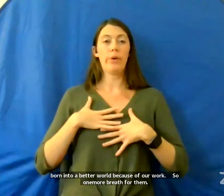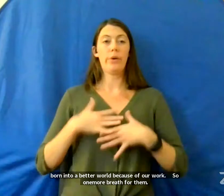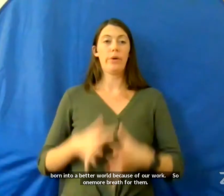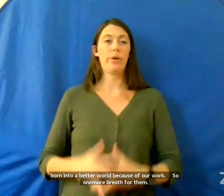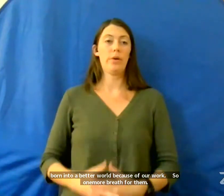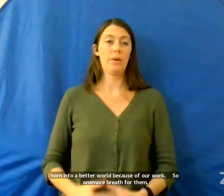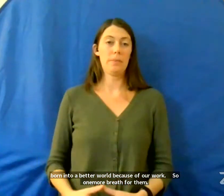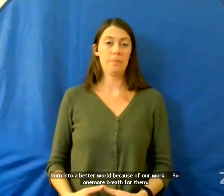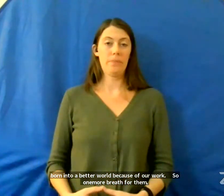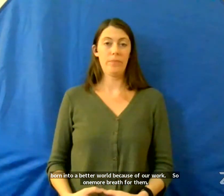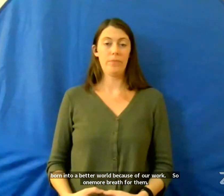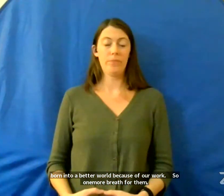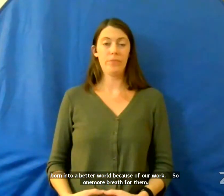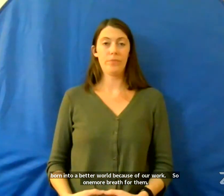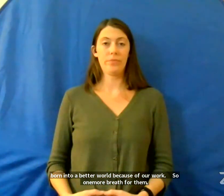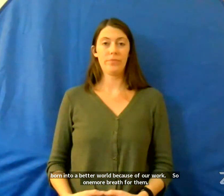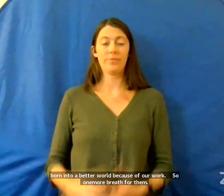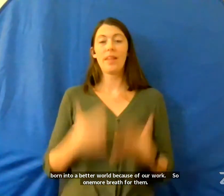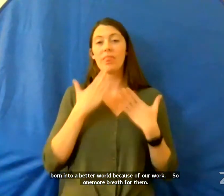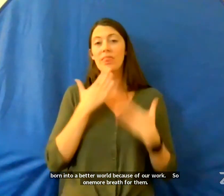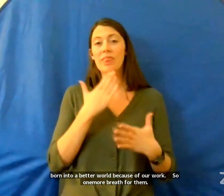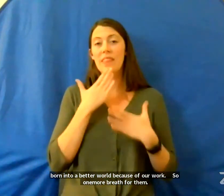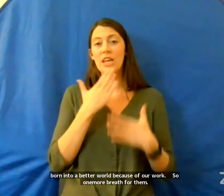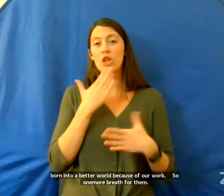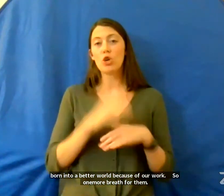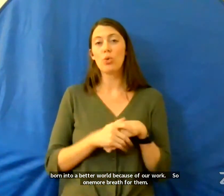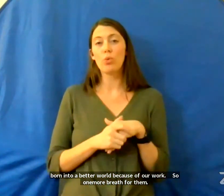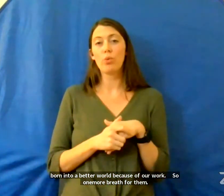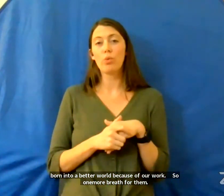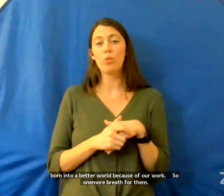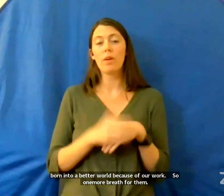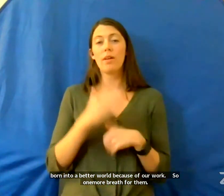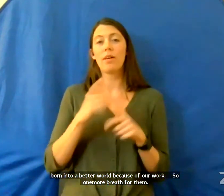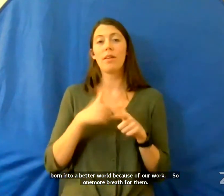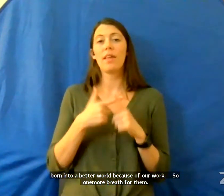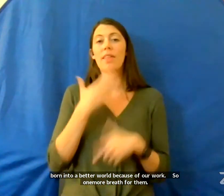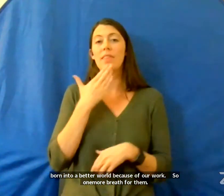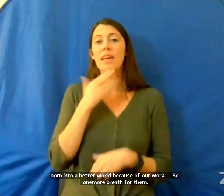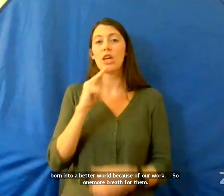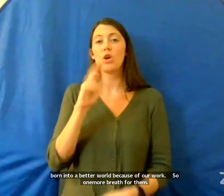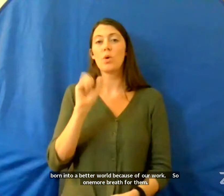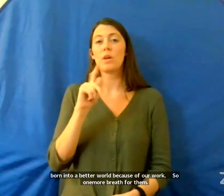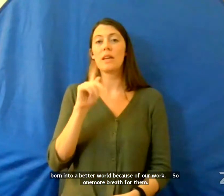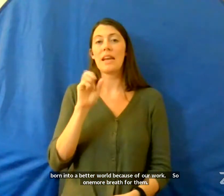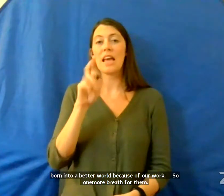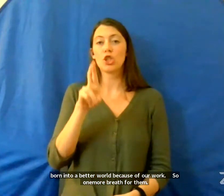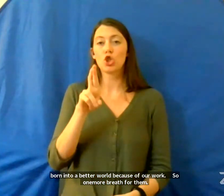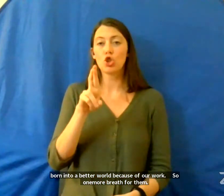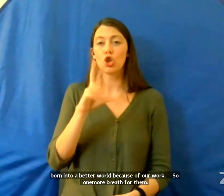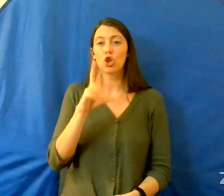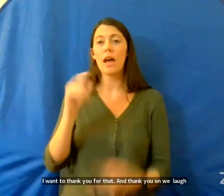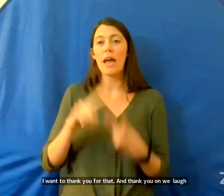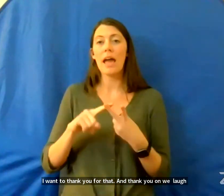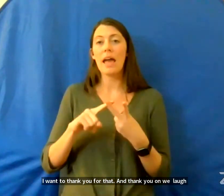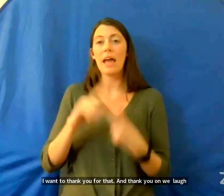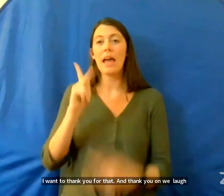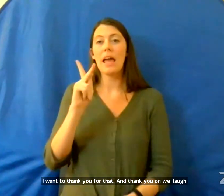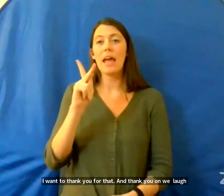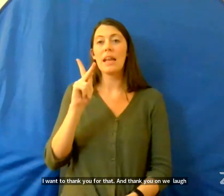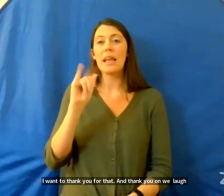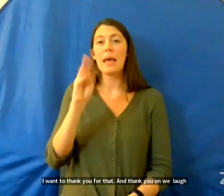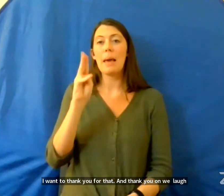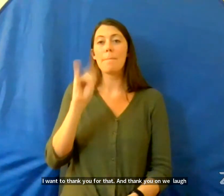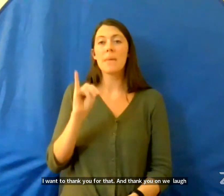I want to thank you for that, and thank you on behalf of Nestor Castillo and Kimmy Watkins-Tart. We're the